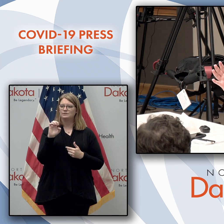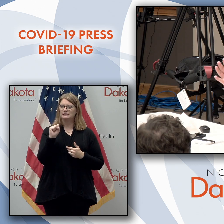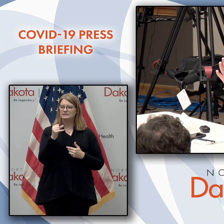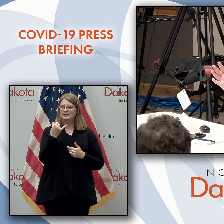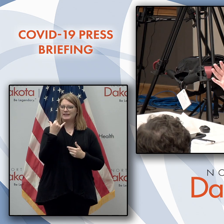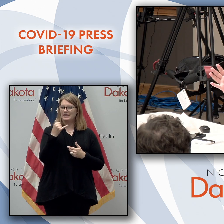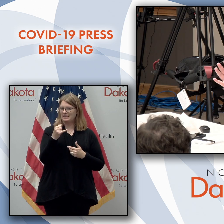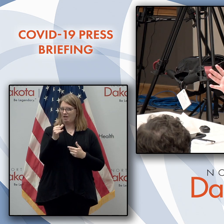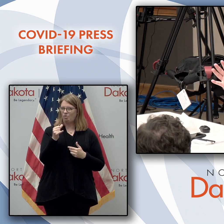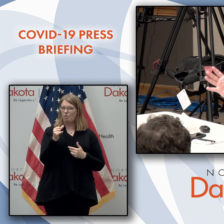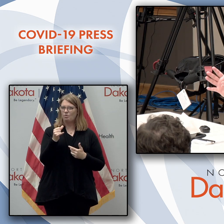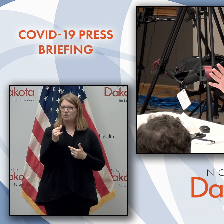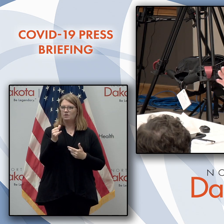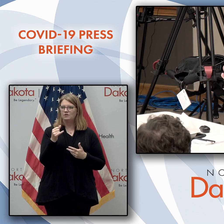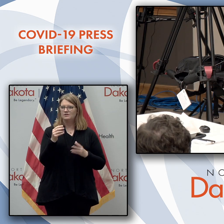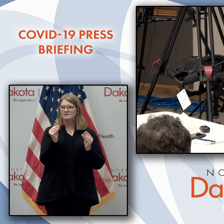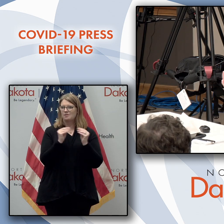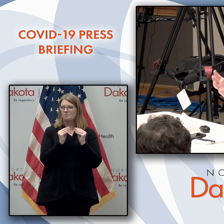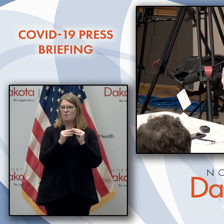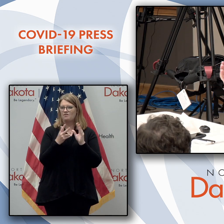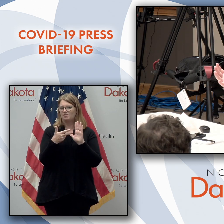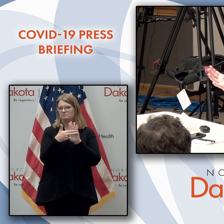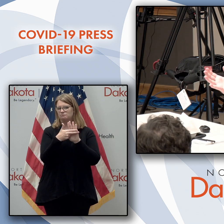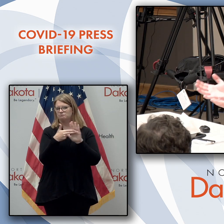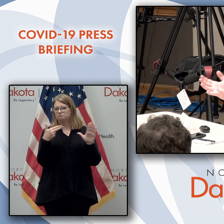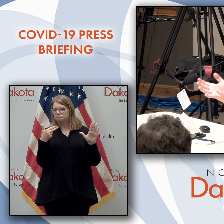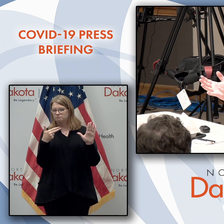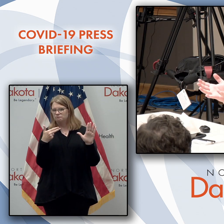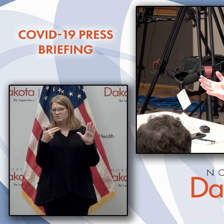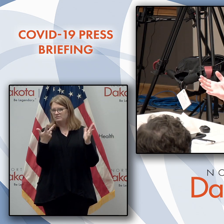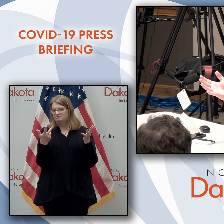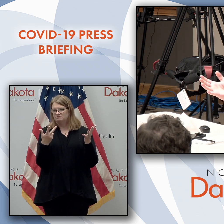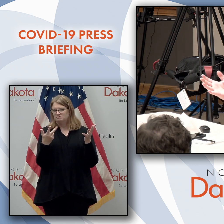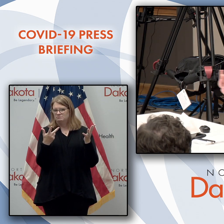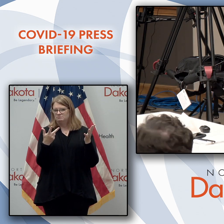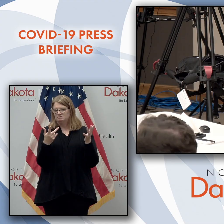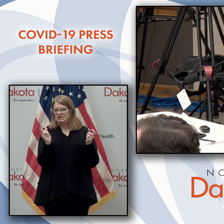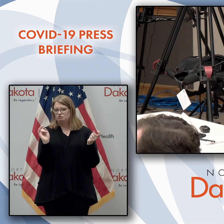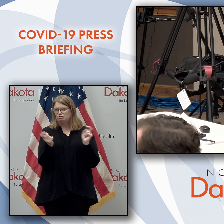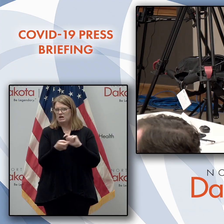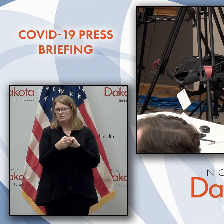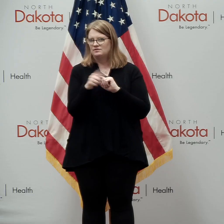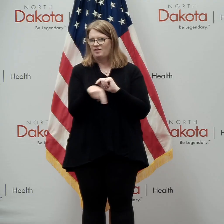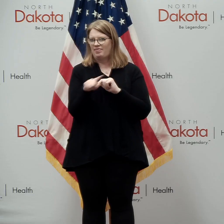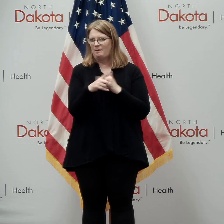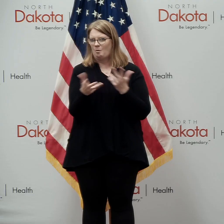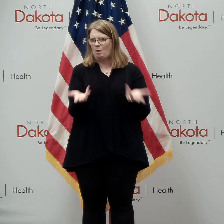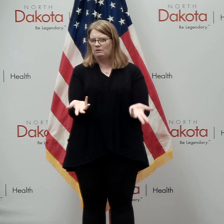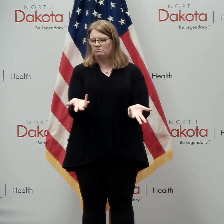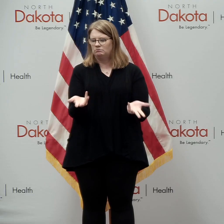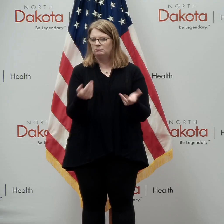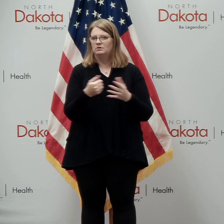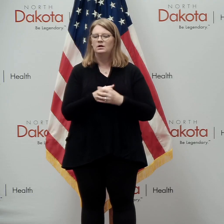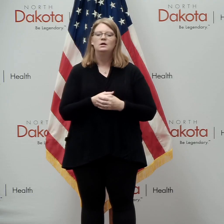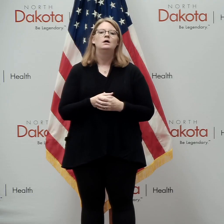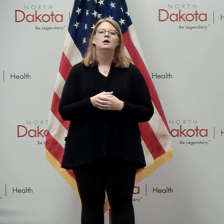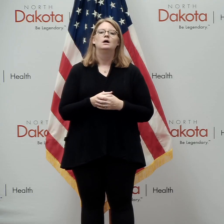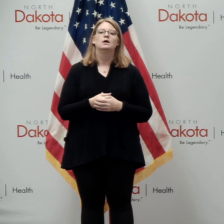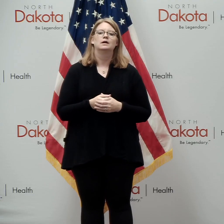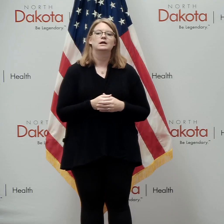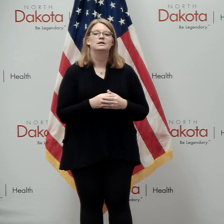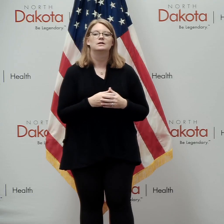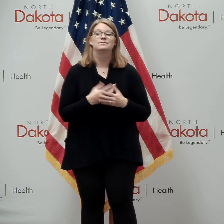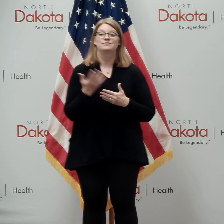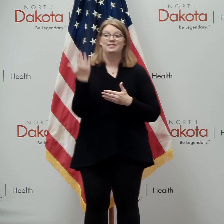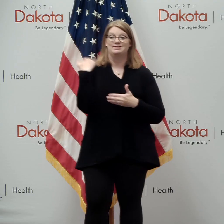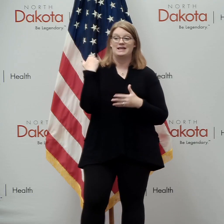this more of like a designation? What really changes for them? Well, under the guidelines that were created